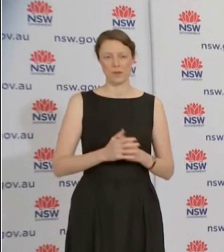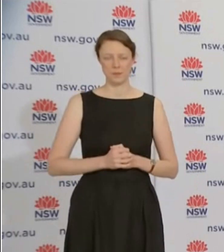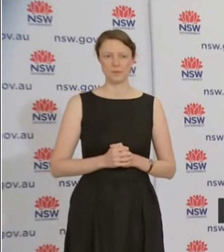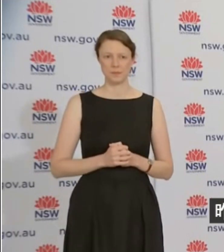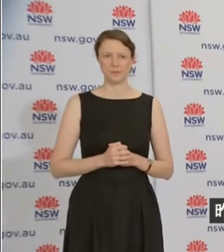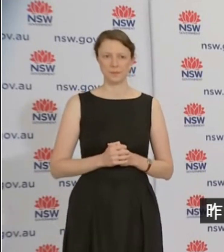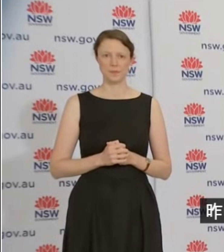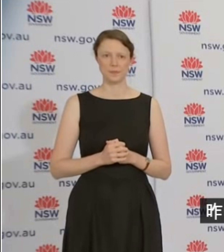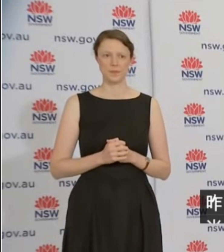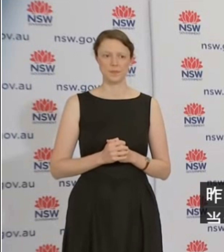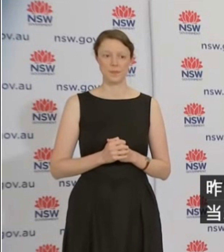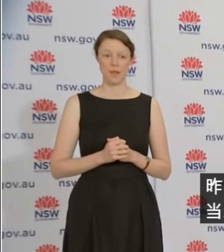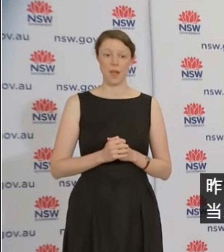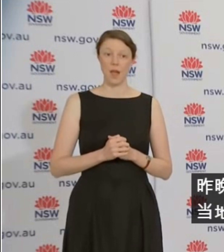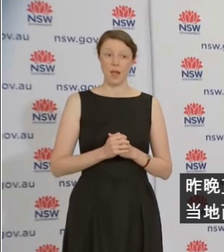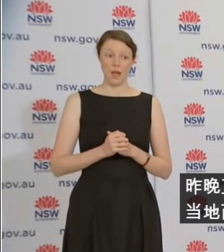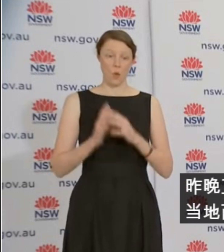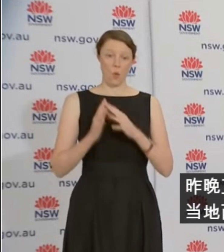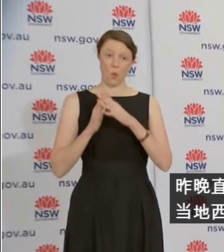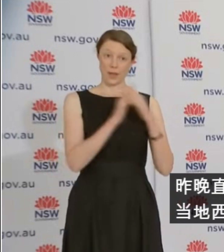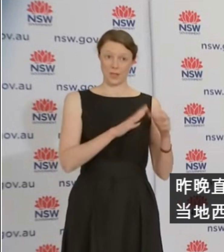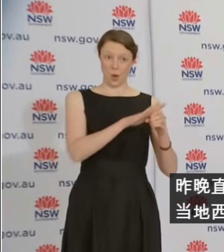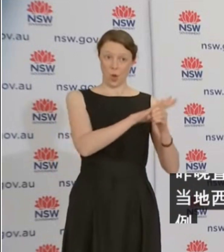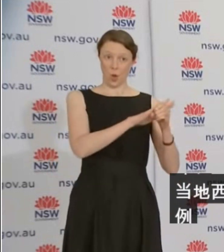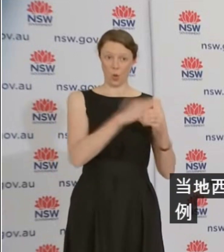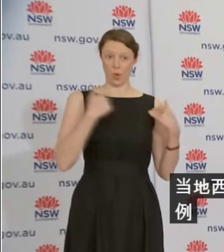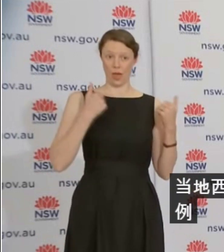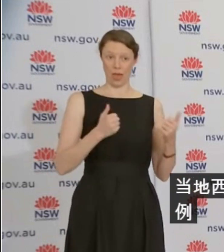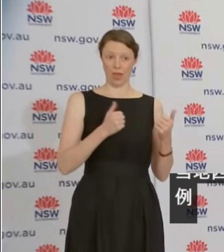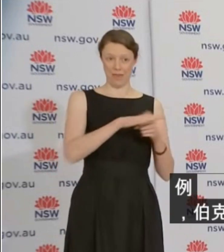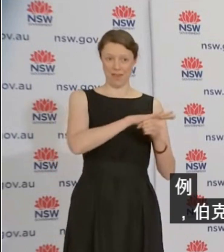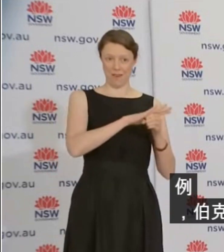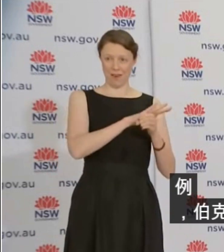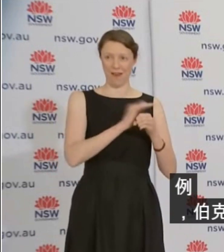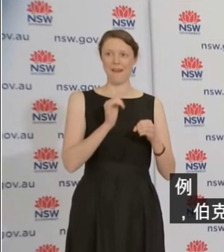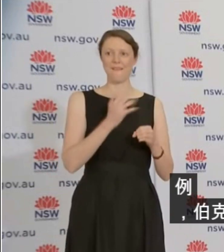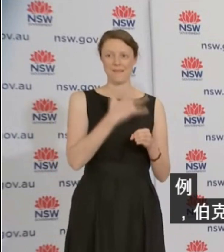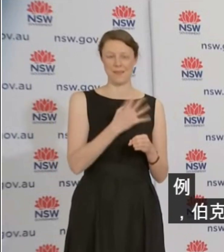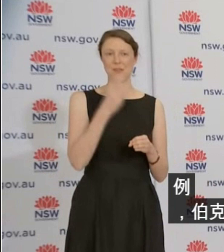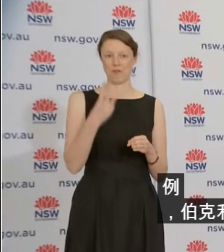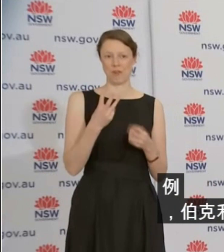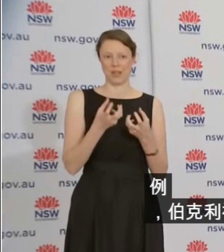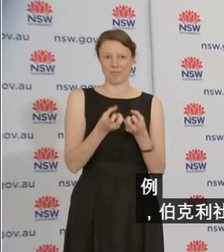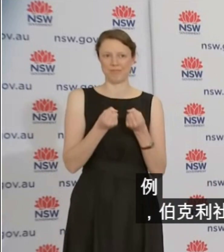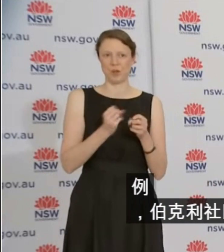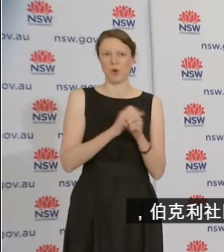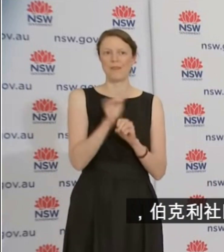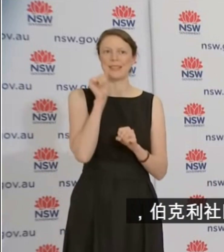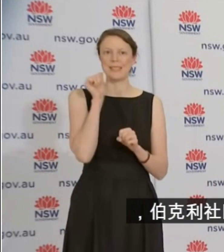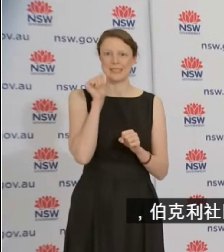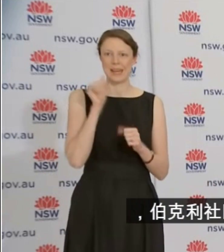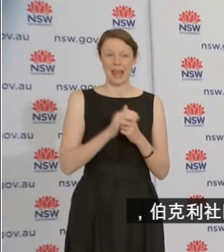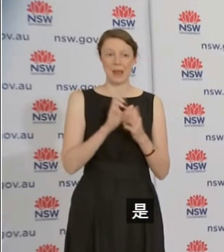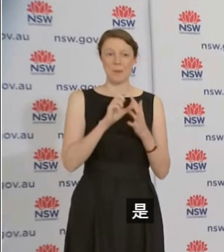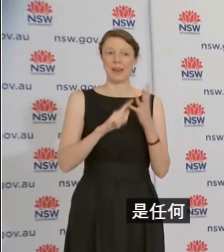to 8 p.m. last night in the Western Local Health District, there were 53 cases, 31 in Dubbo and 11 in Bourke. And for the community